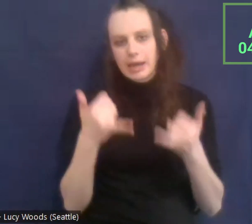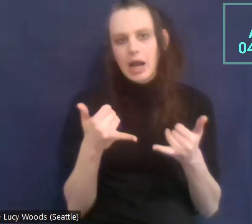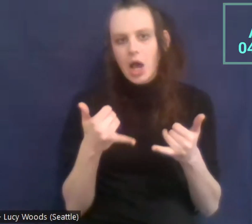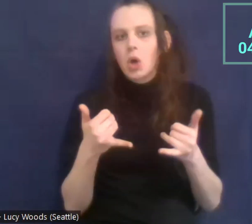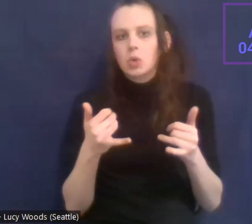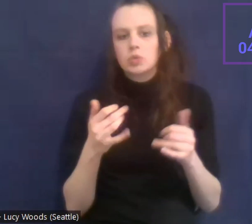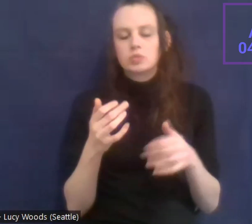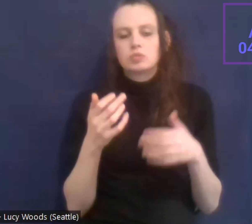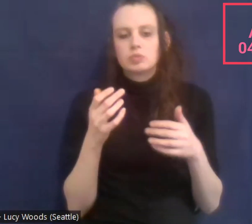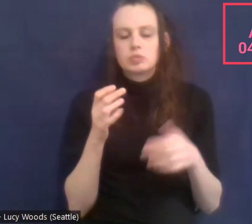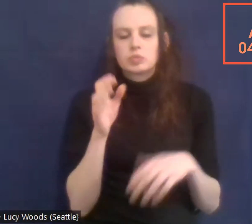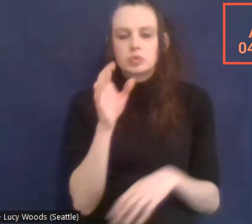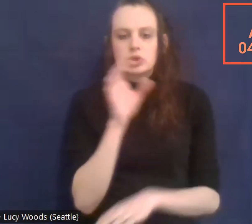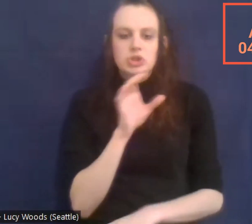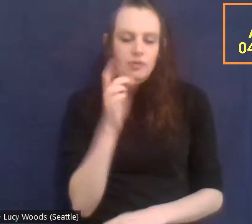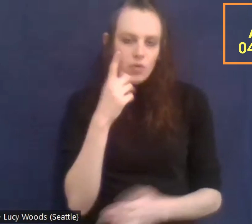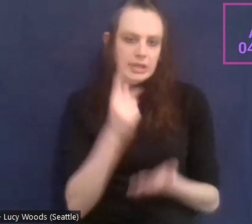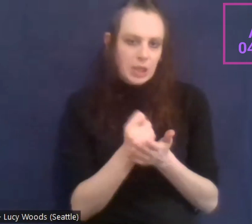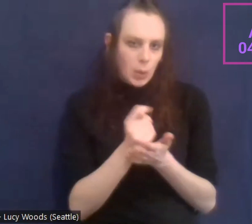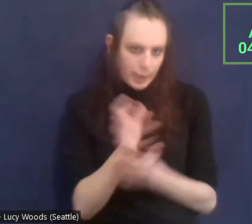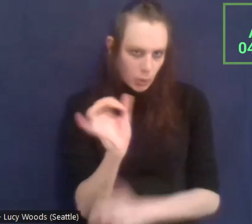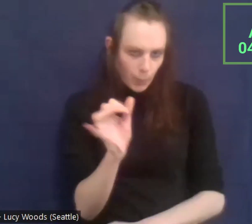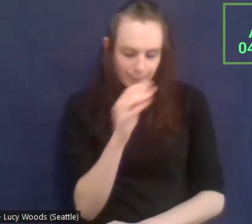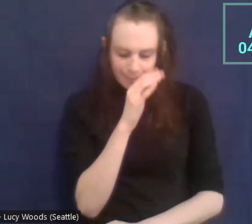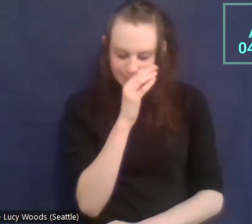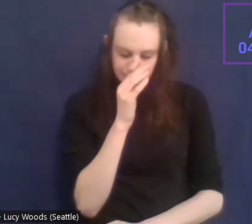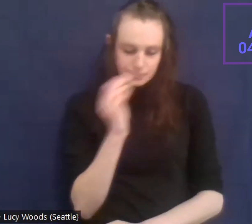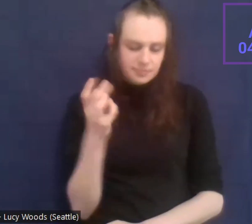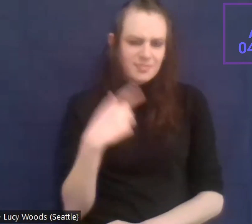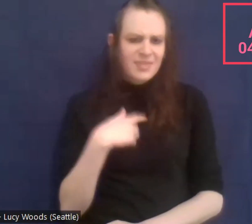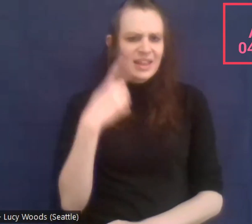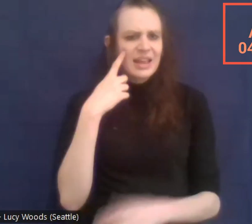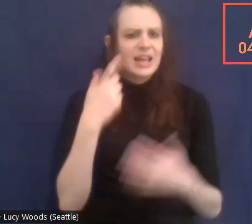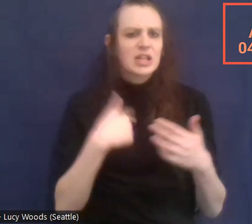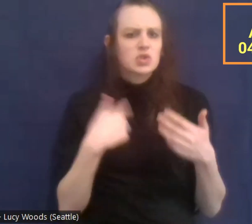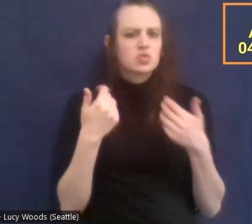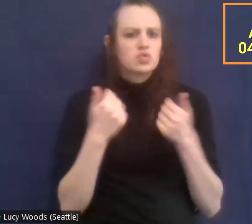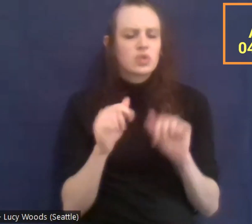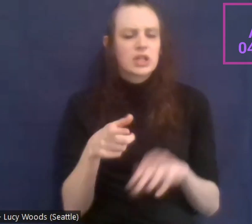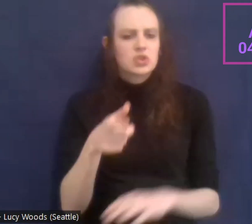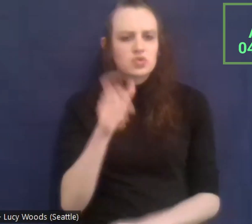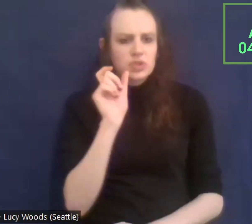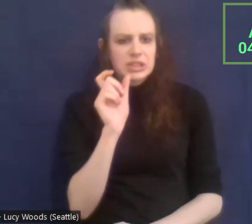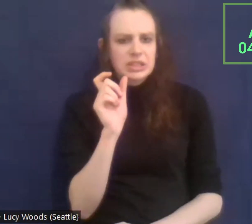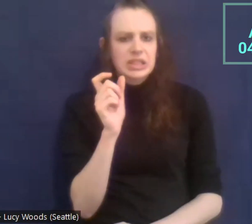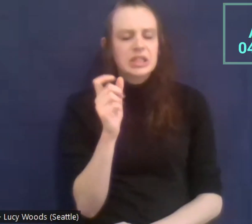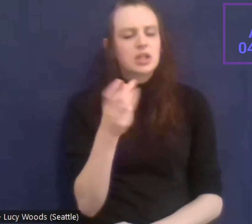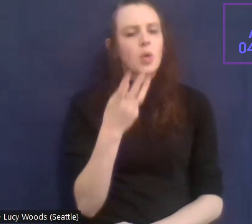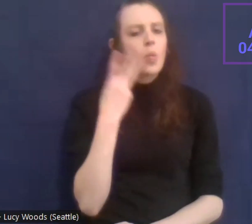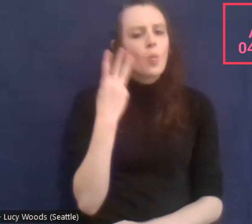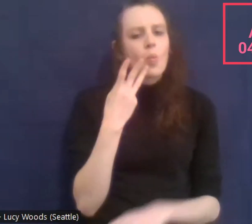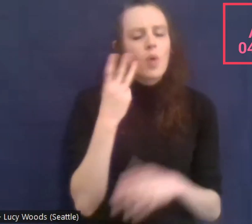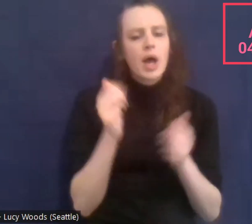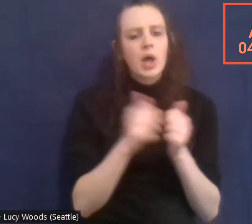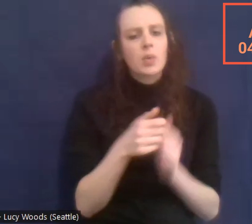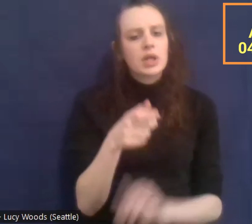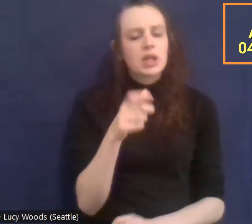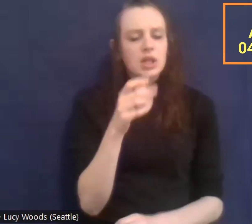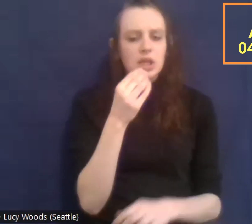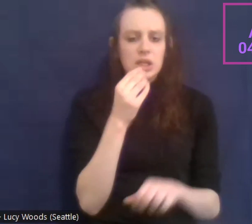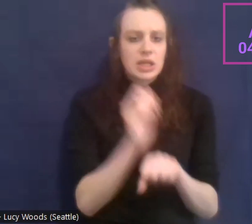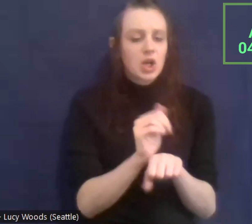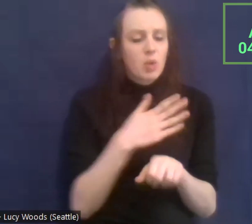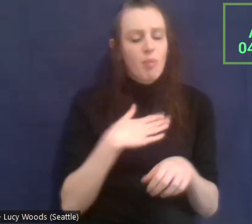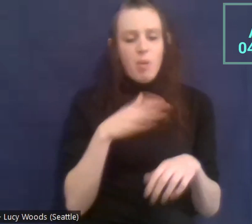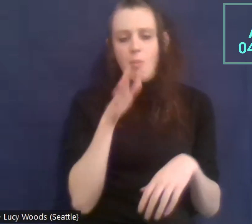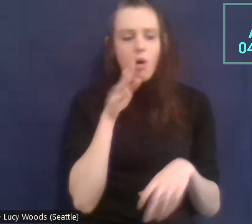Um, but I think I tried drinking. Like I would get like sips of wine at dinner and stuff because my mom was a normie. She was like really like she